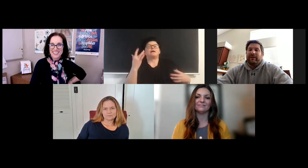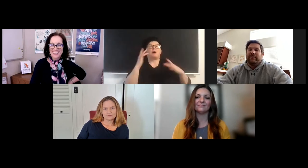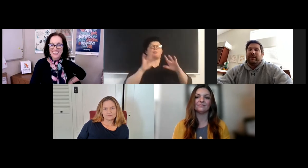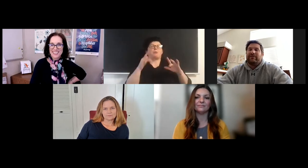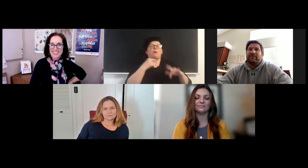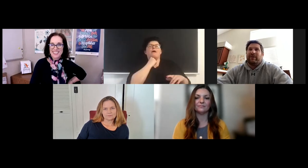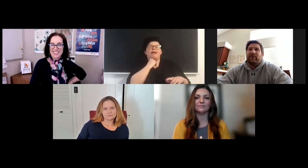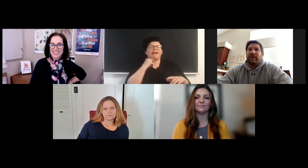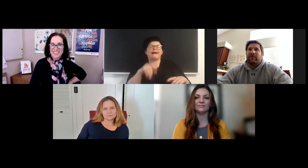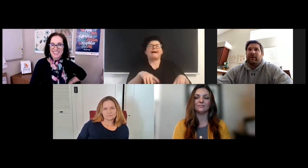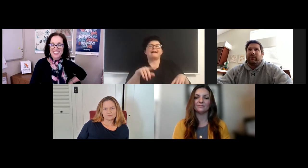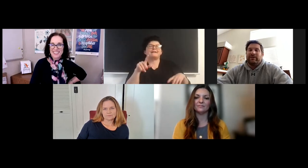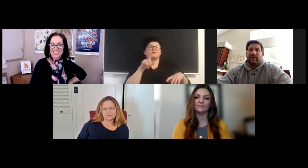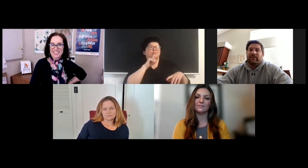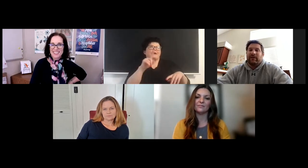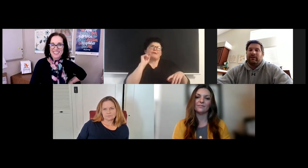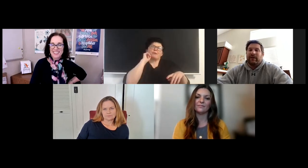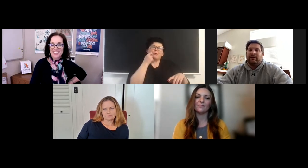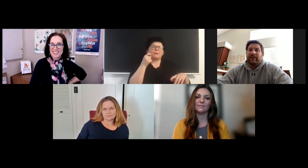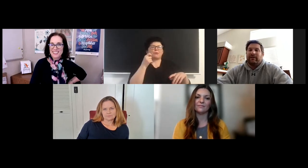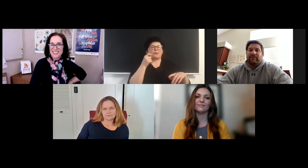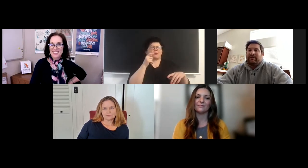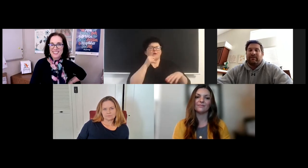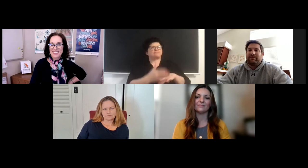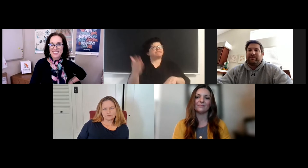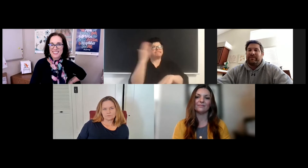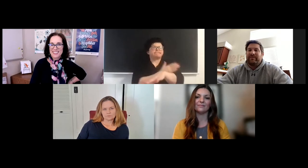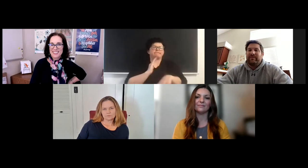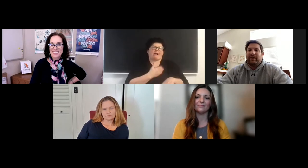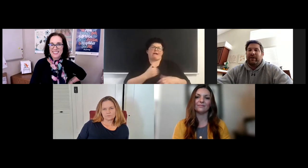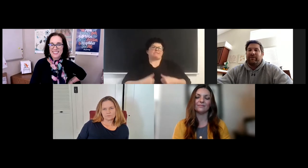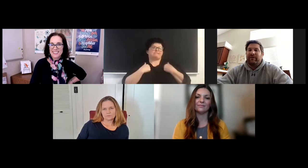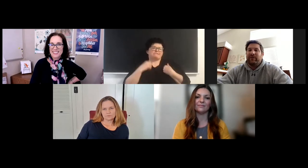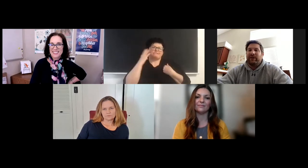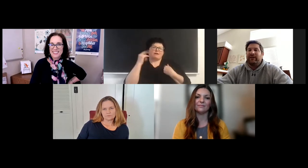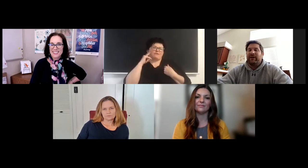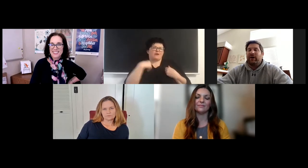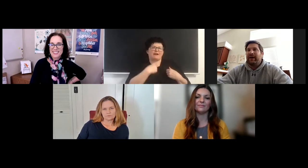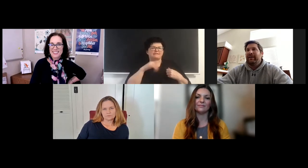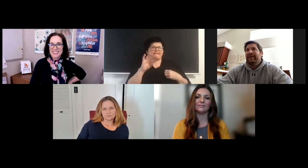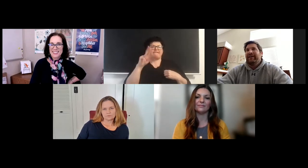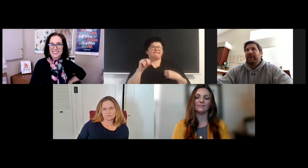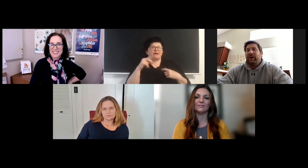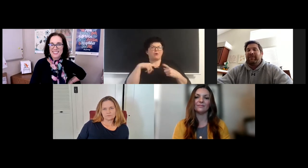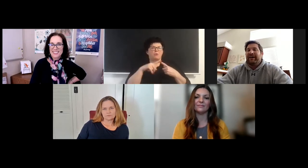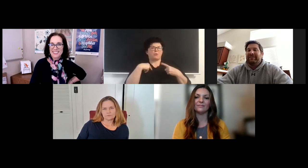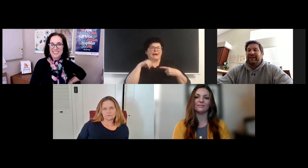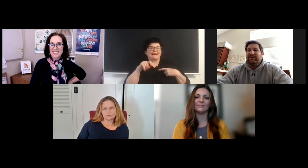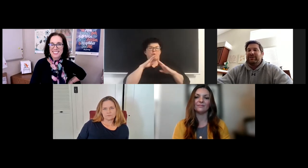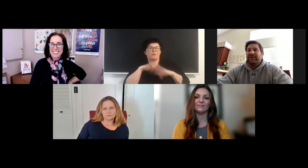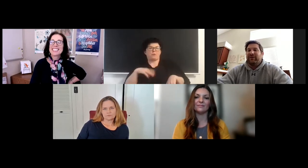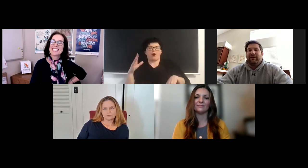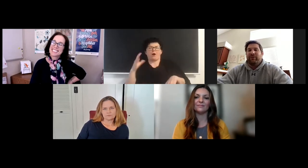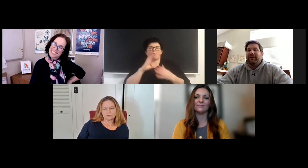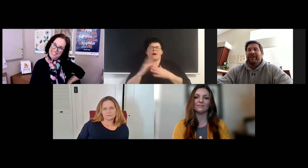And so it's just been a really cool, enriching experience for us that has been a lot of fun. When we need to be quiet, my wife and I can sign to